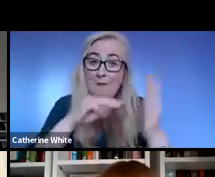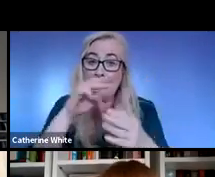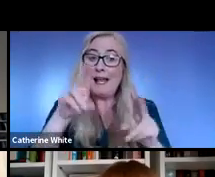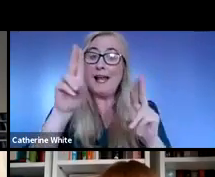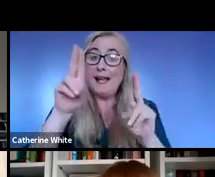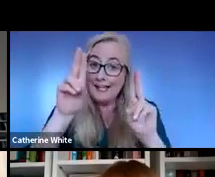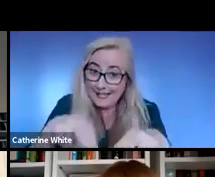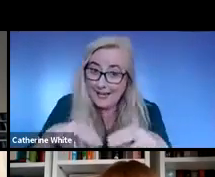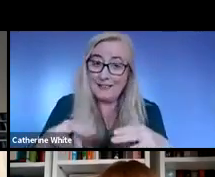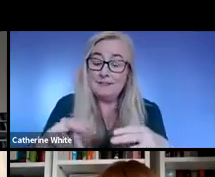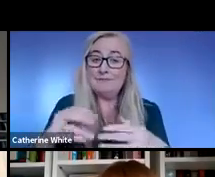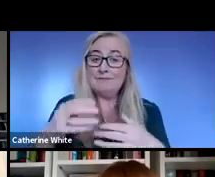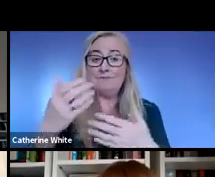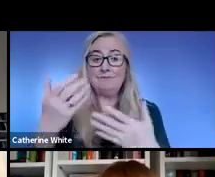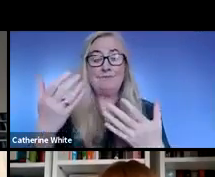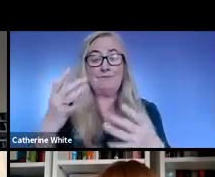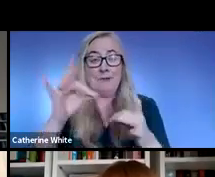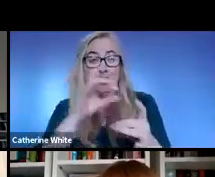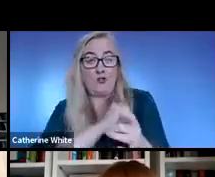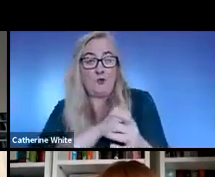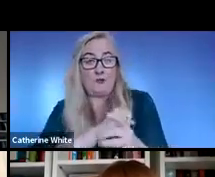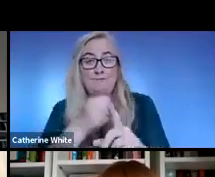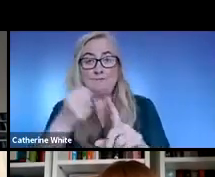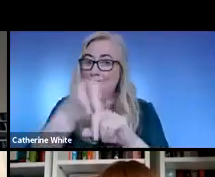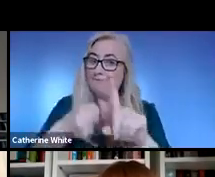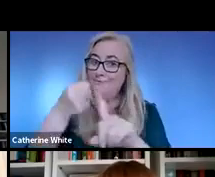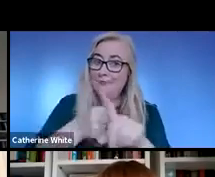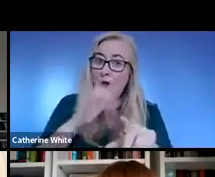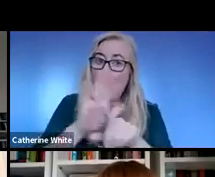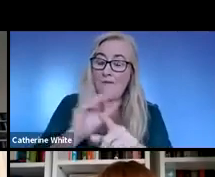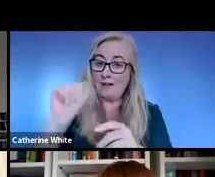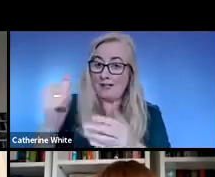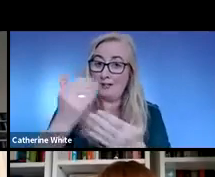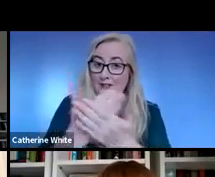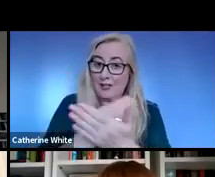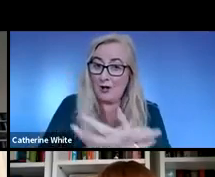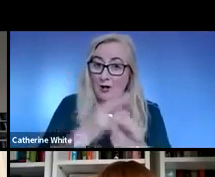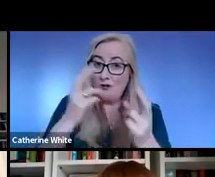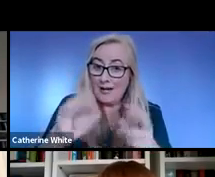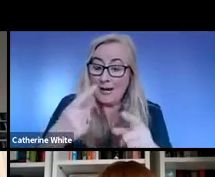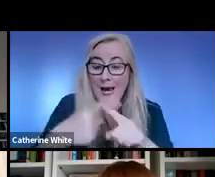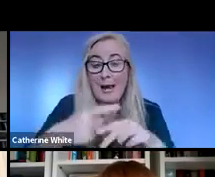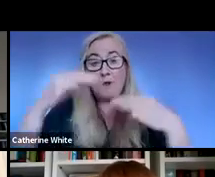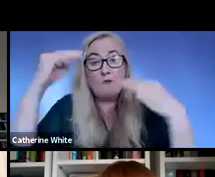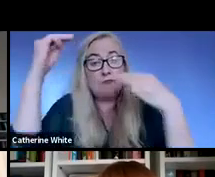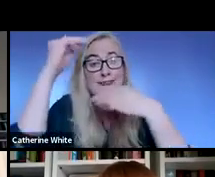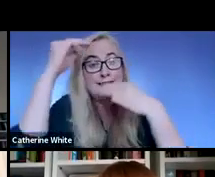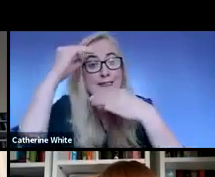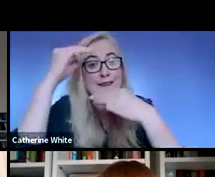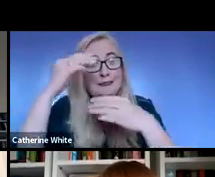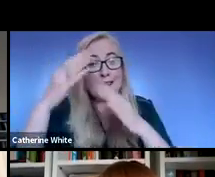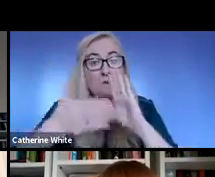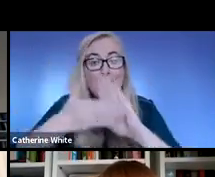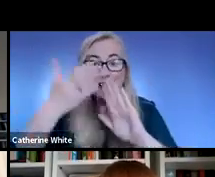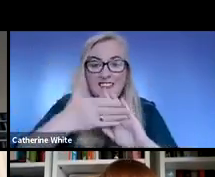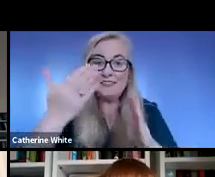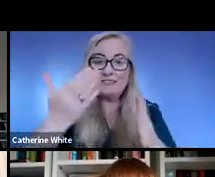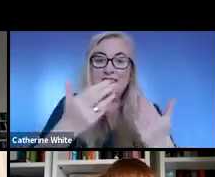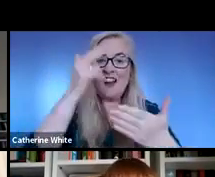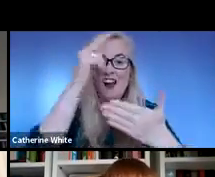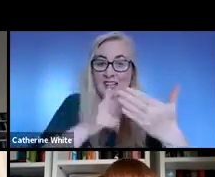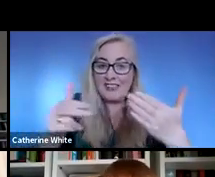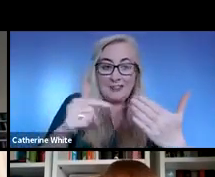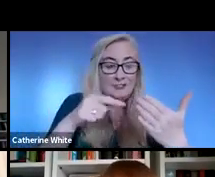when their rights are not upheld, to ensure that the legislation surrounding historic and protected buildings do not present architecture before people,